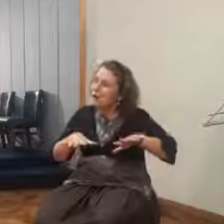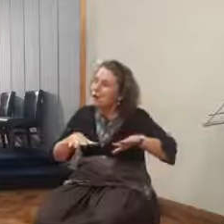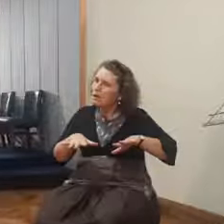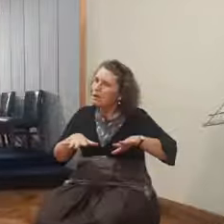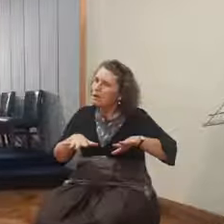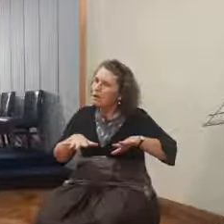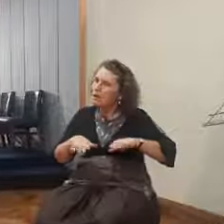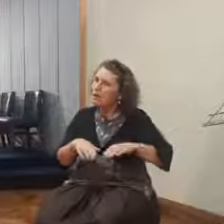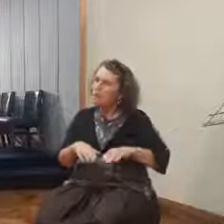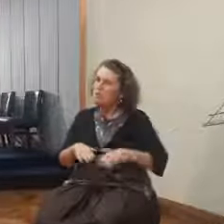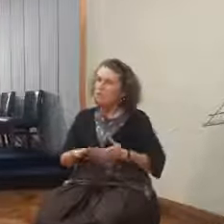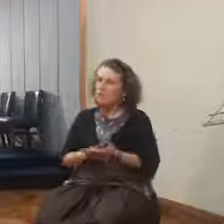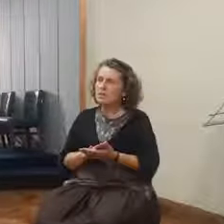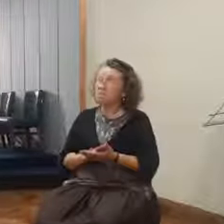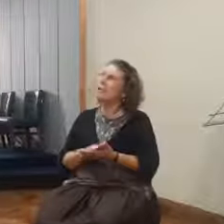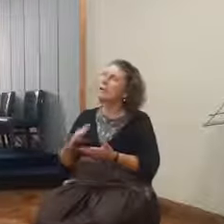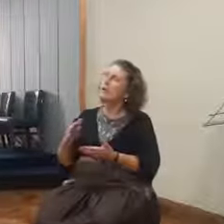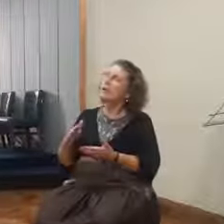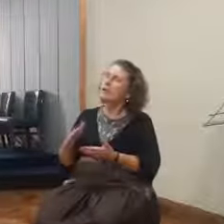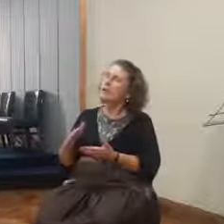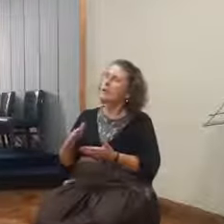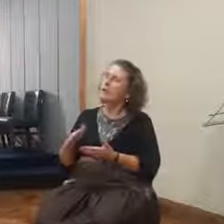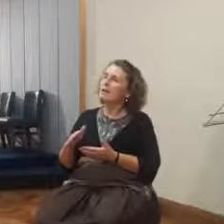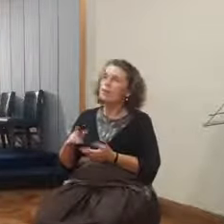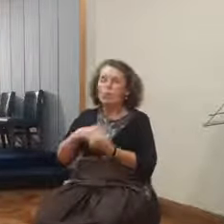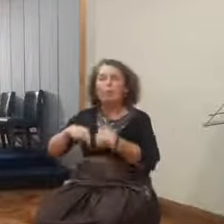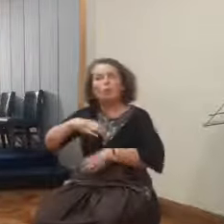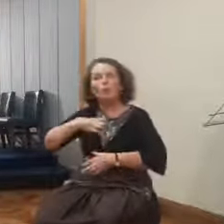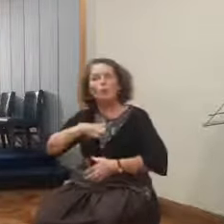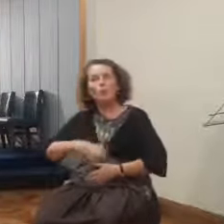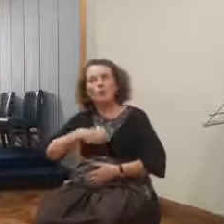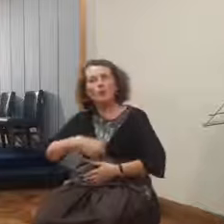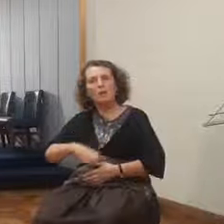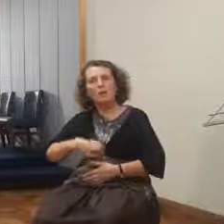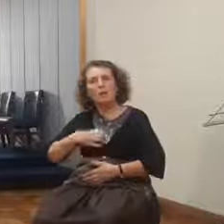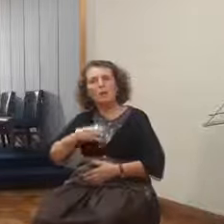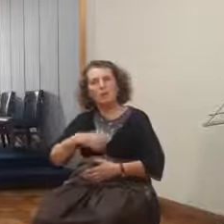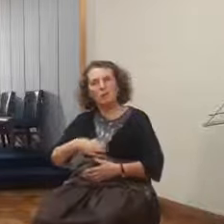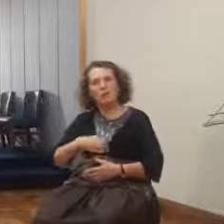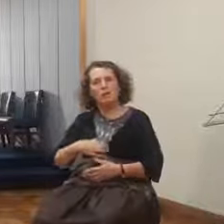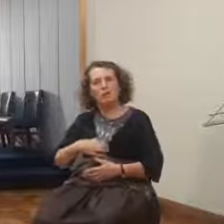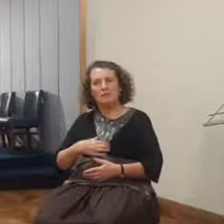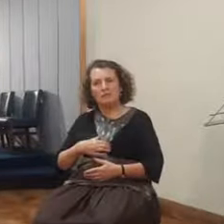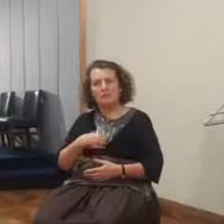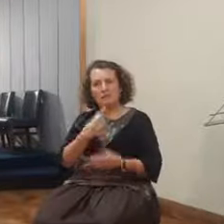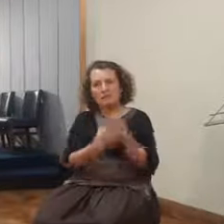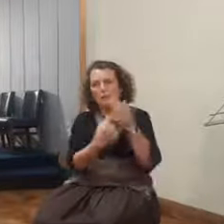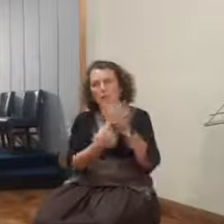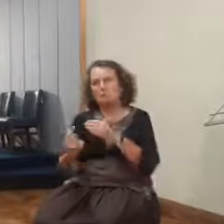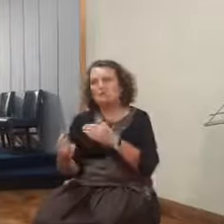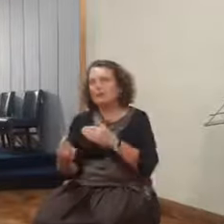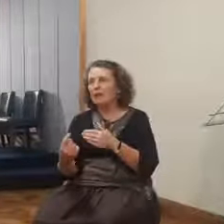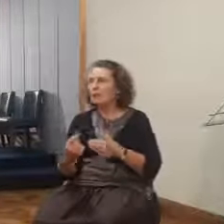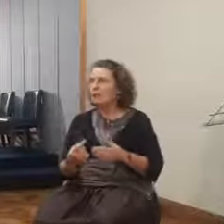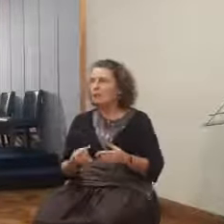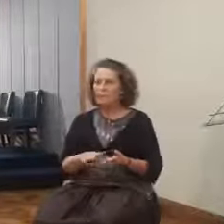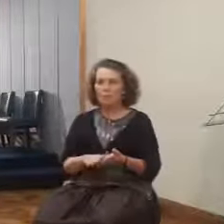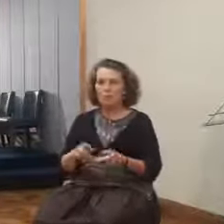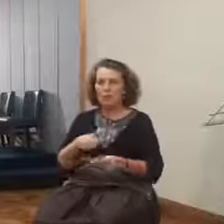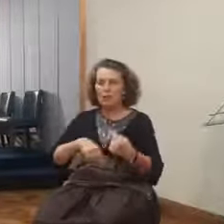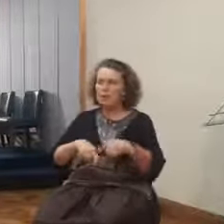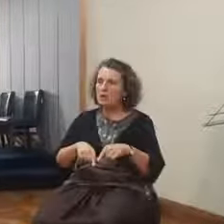their core beings, alike, as to do more with similar units than meaning he makes them all the same. And to